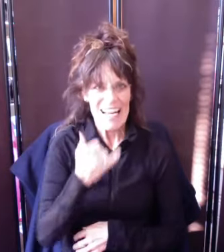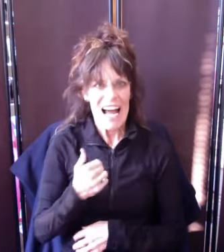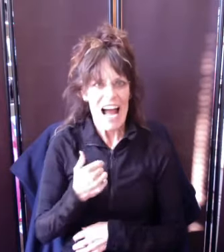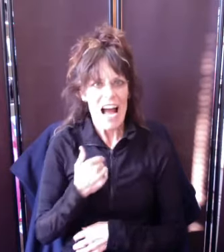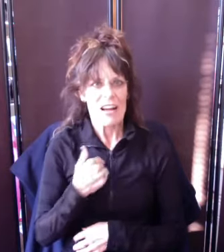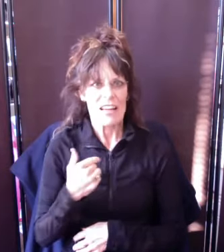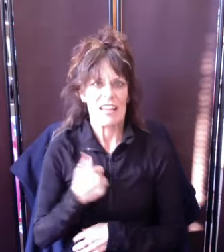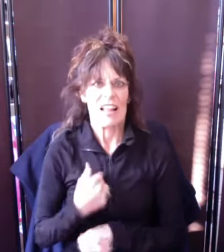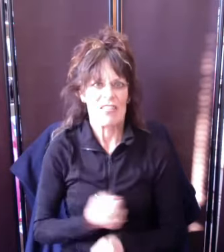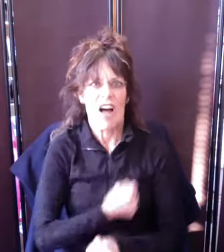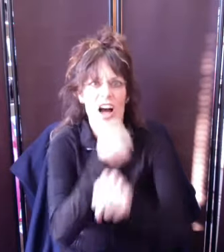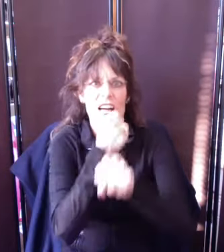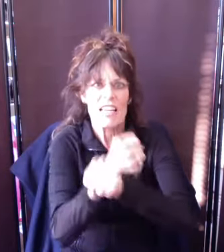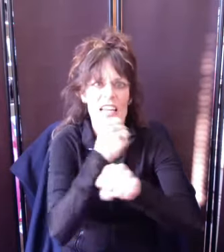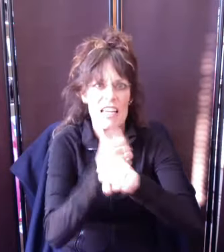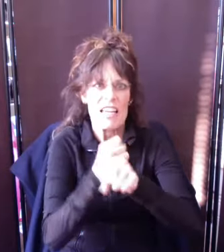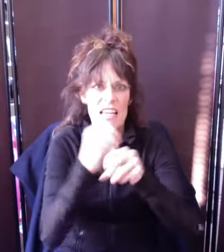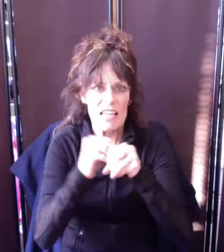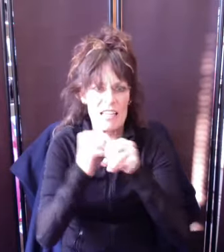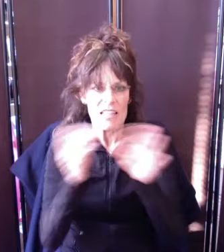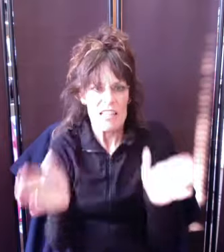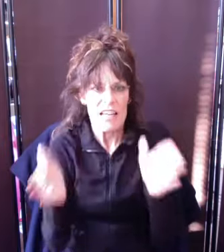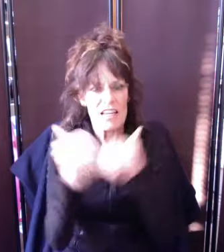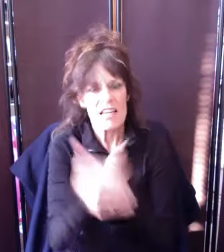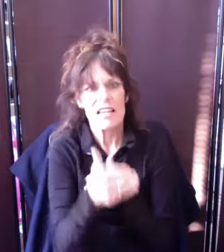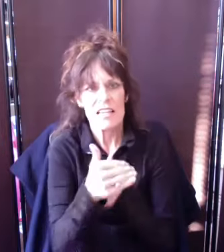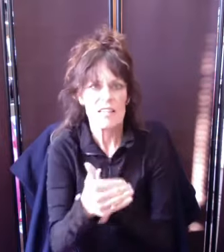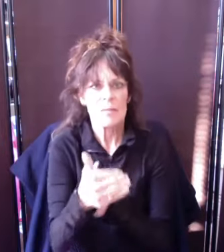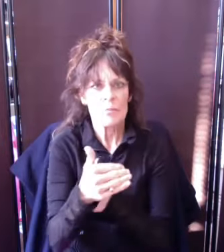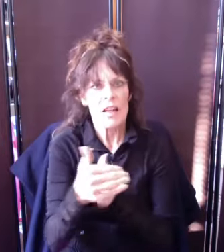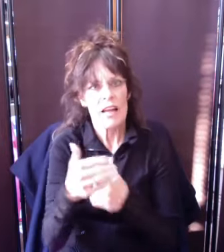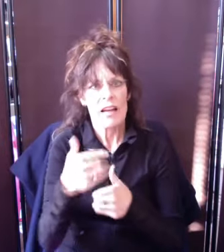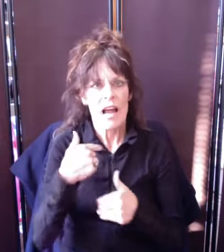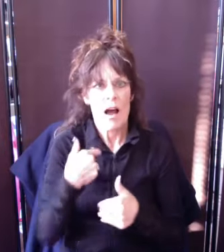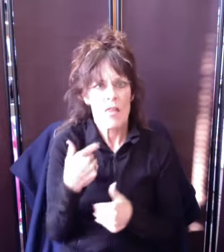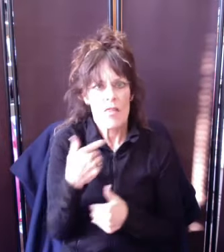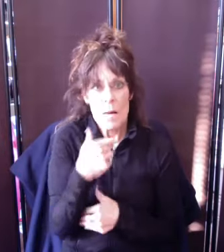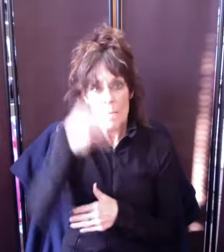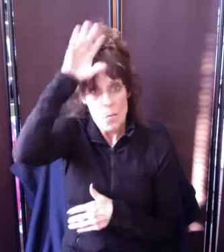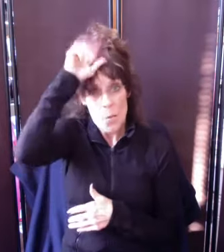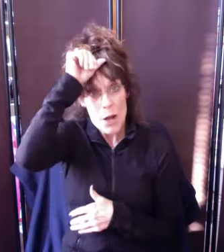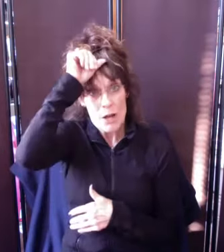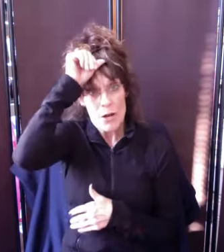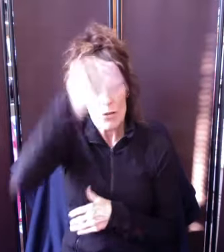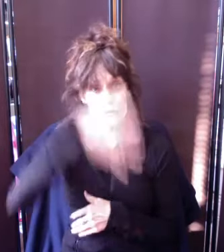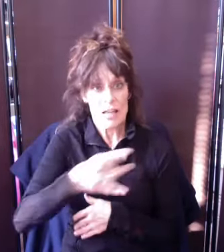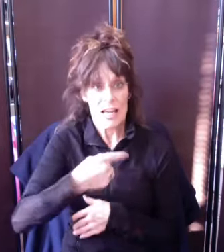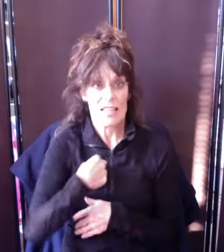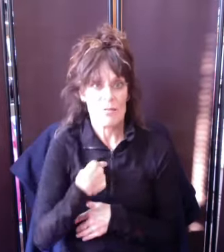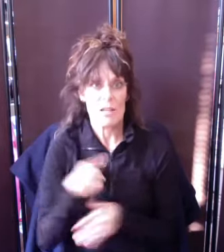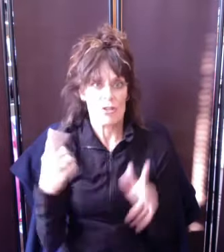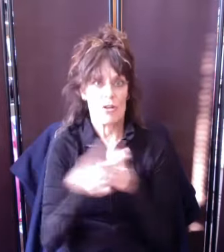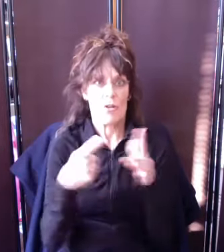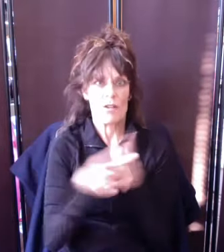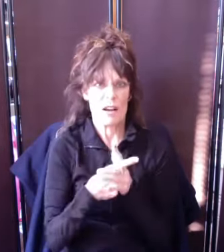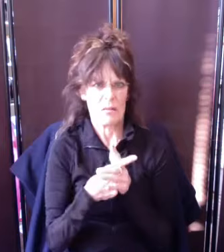having broken some things. The boy that liked me showed up and left and never spoke to me again. There were